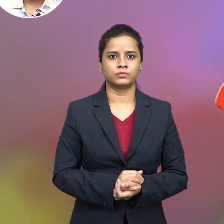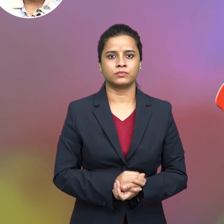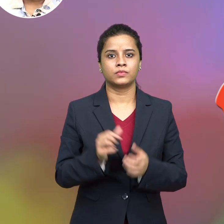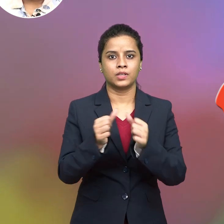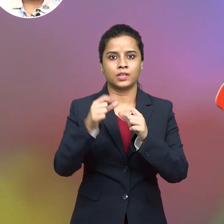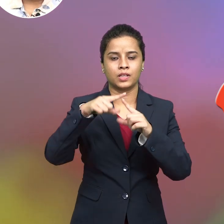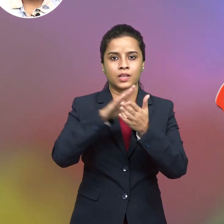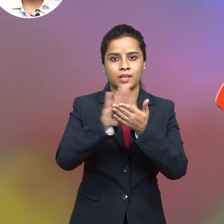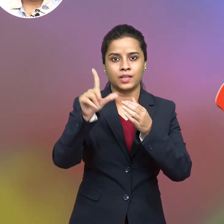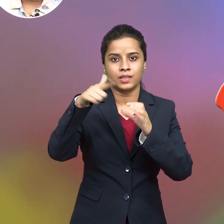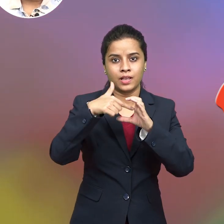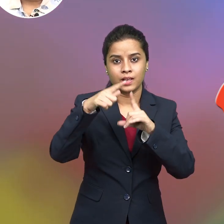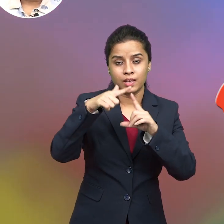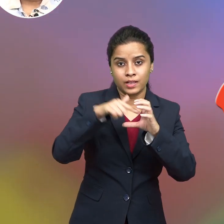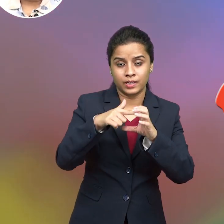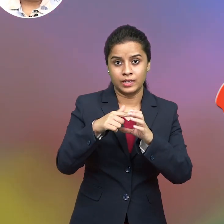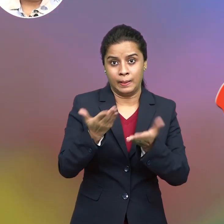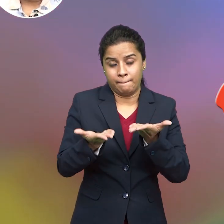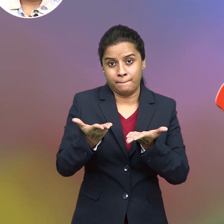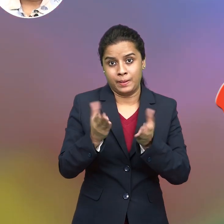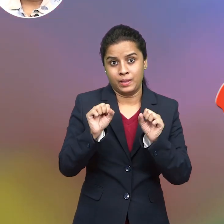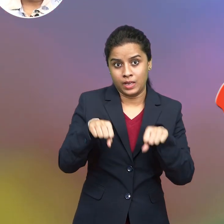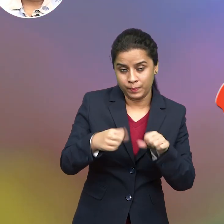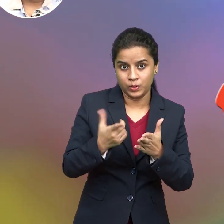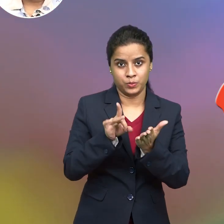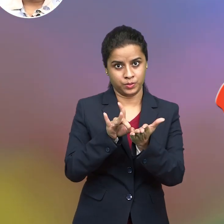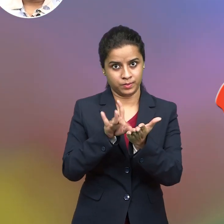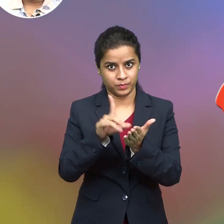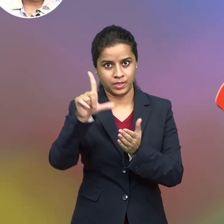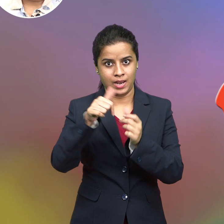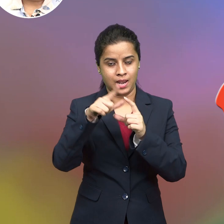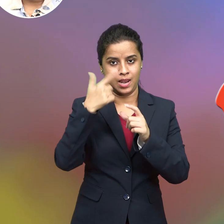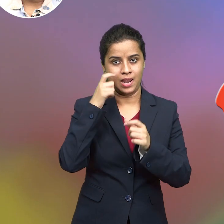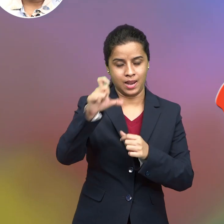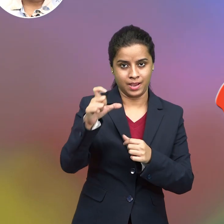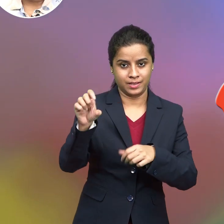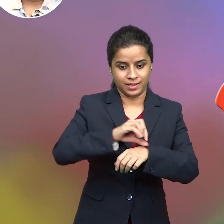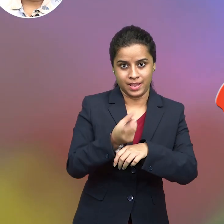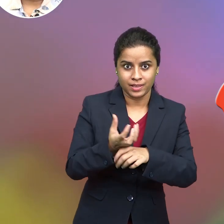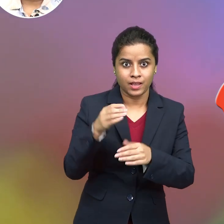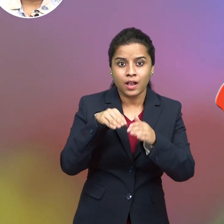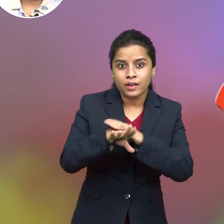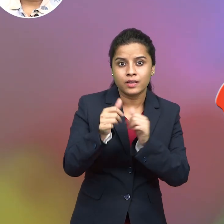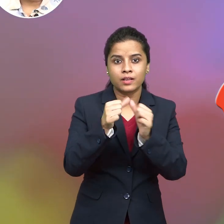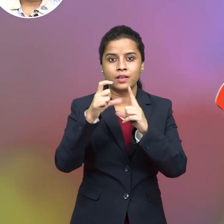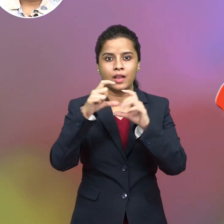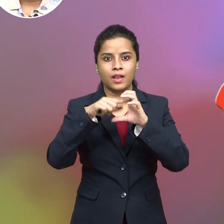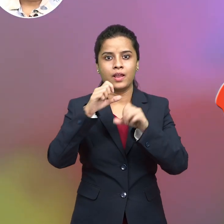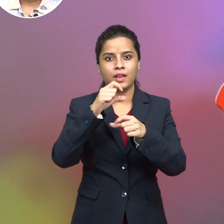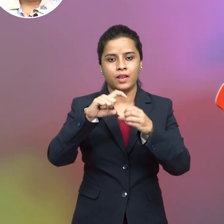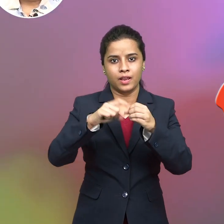The athlete is able to remove the lactic acid under an adequate oxygen